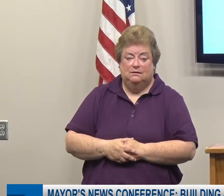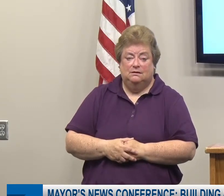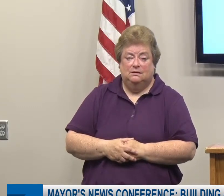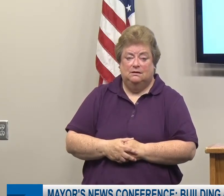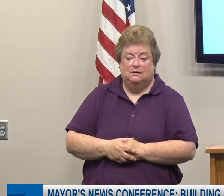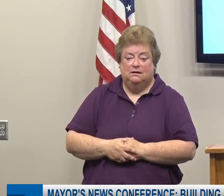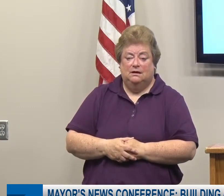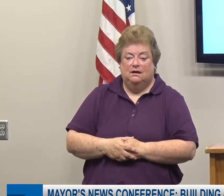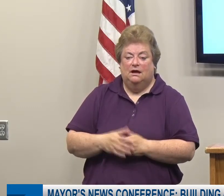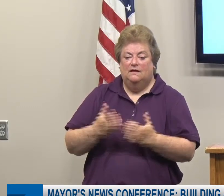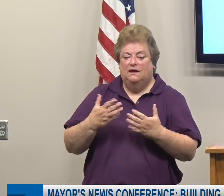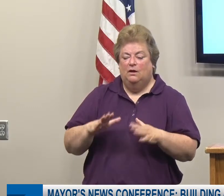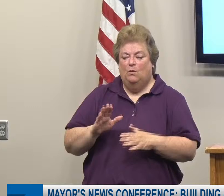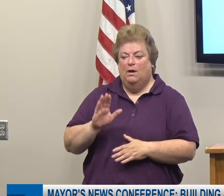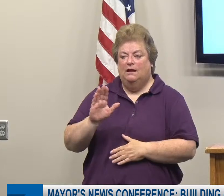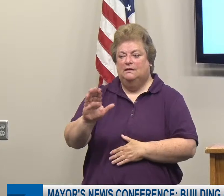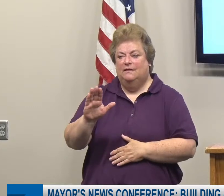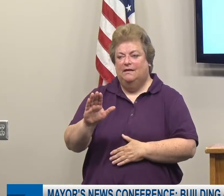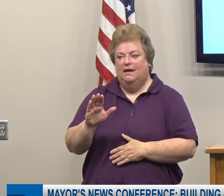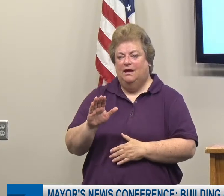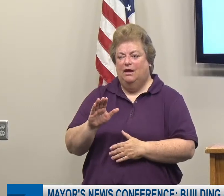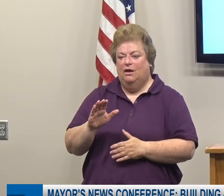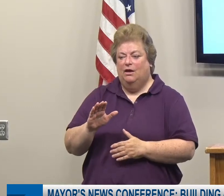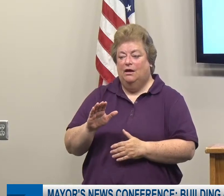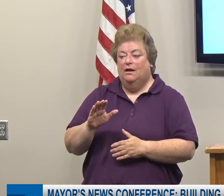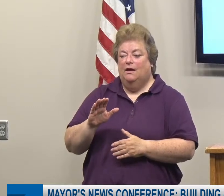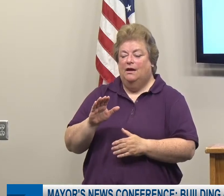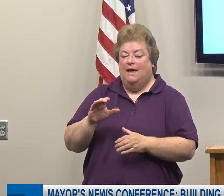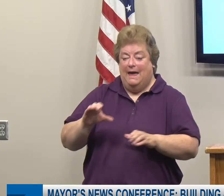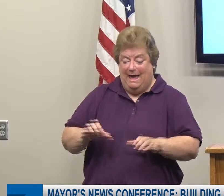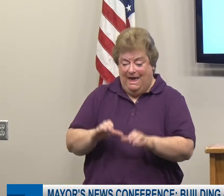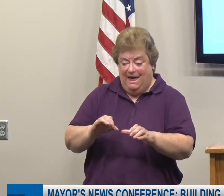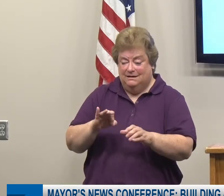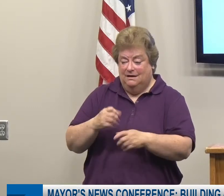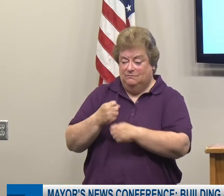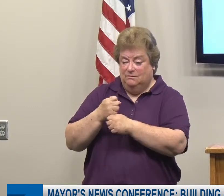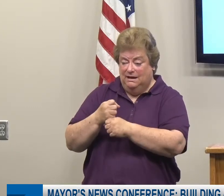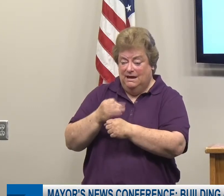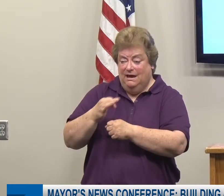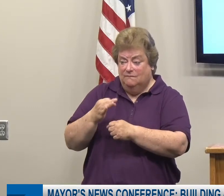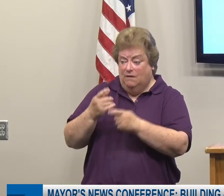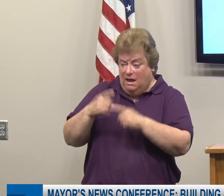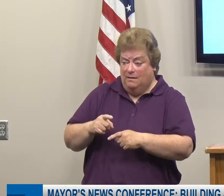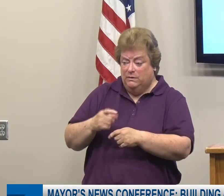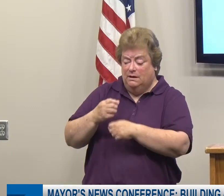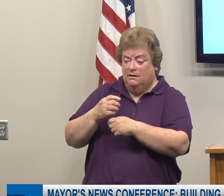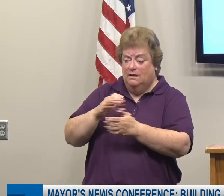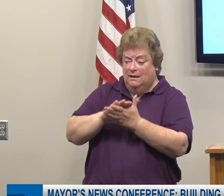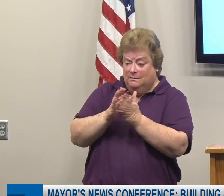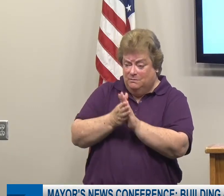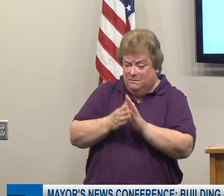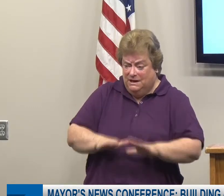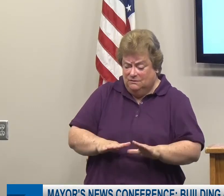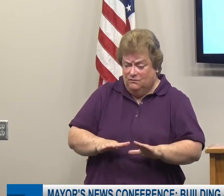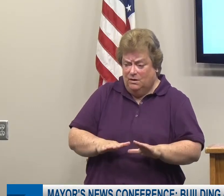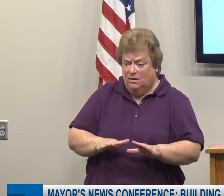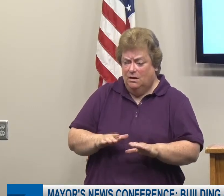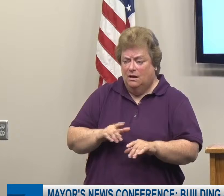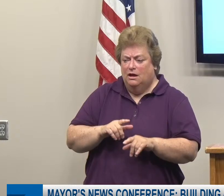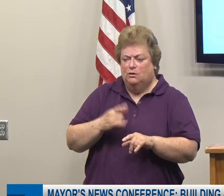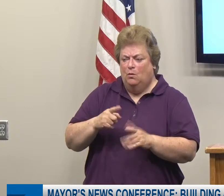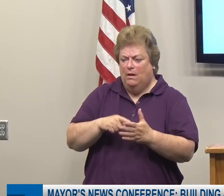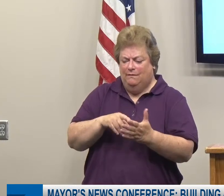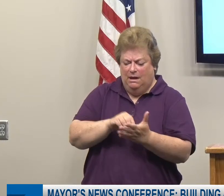would not want their act of civil disobedience, if it was peaceful, to potentially create a mark on their record that would prevent them from